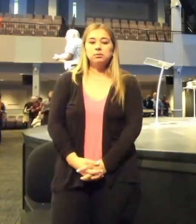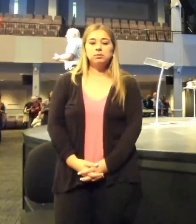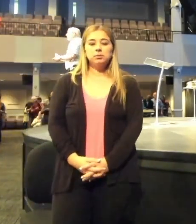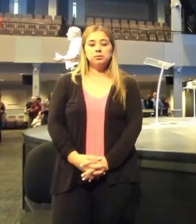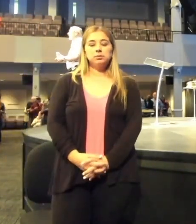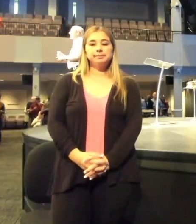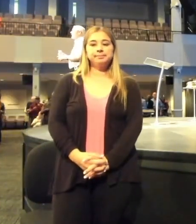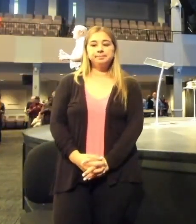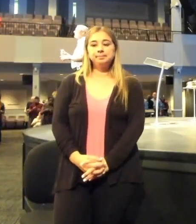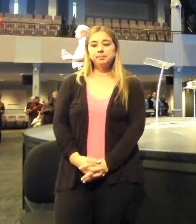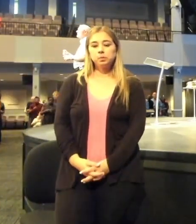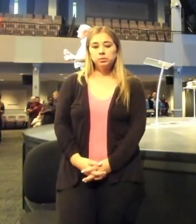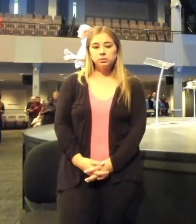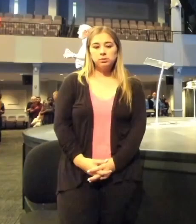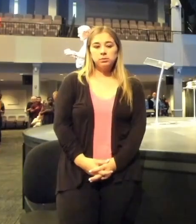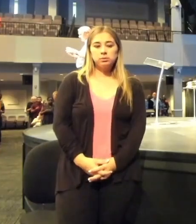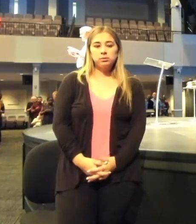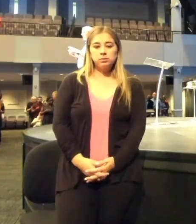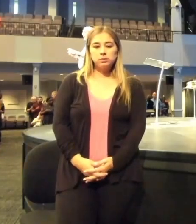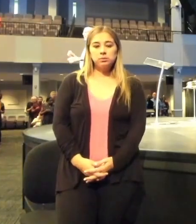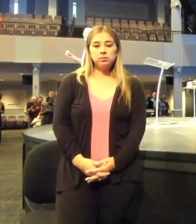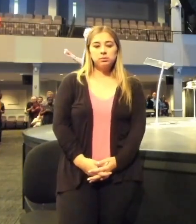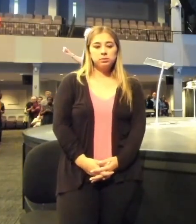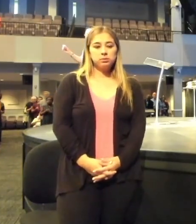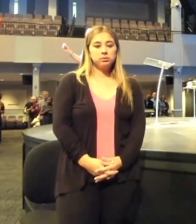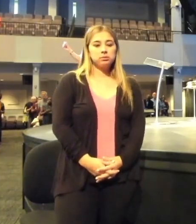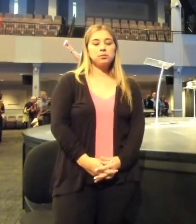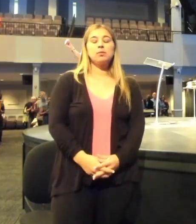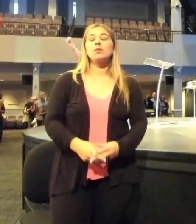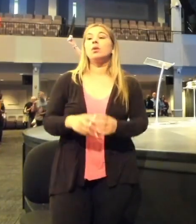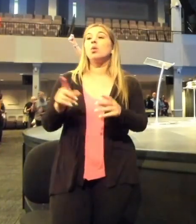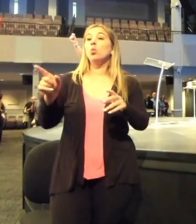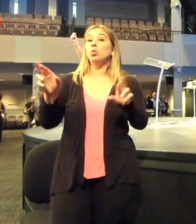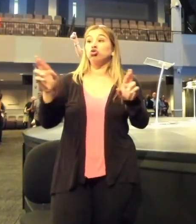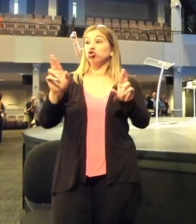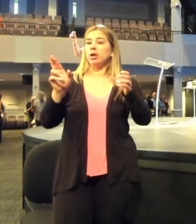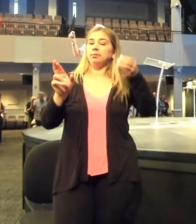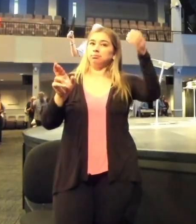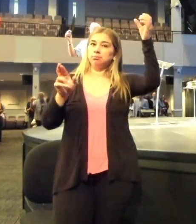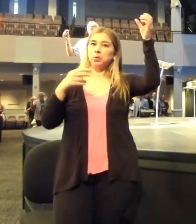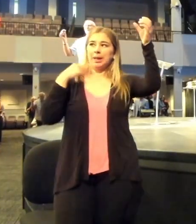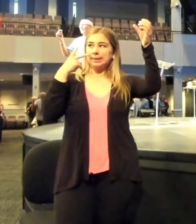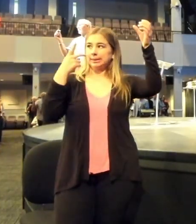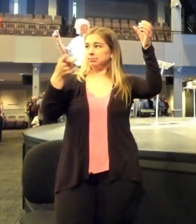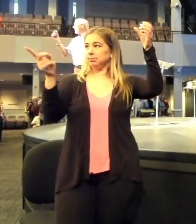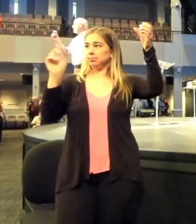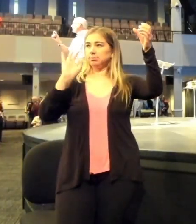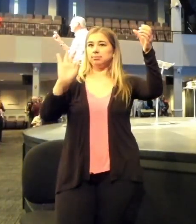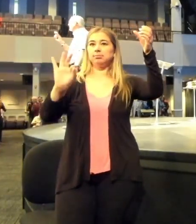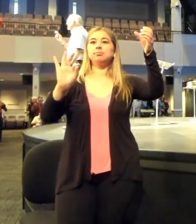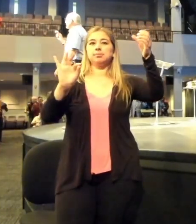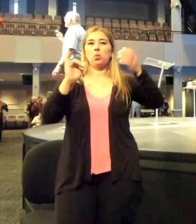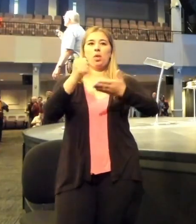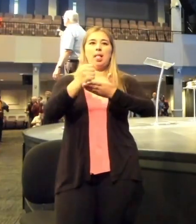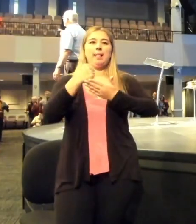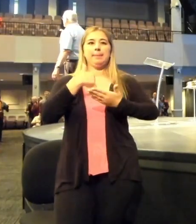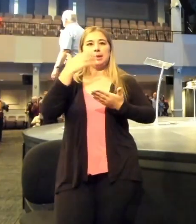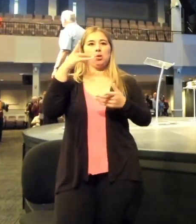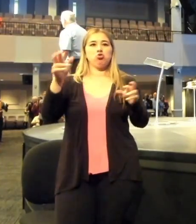Just peel it back right where it is. And once you have it, you just lift it this way so I can see that we're all ready. That will help